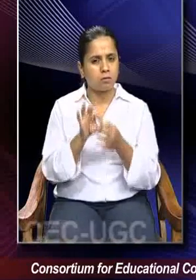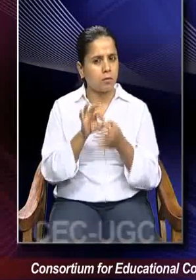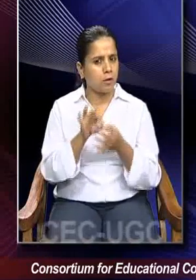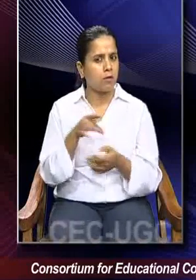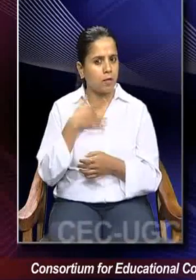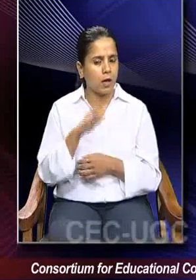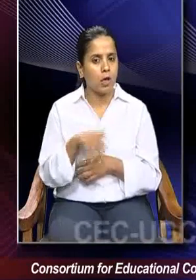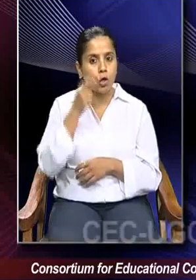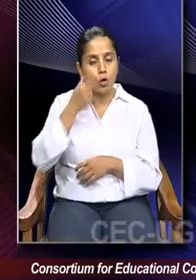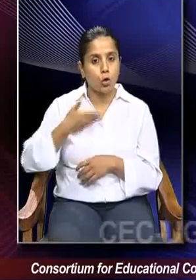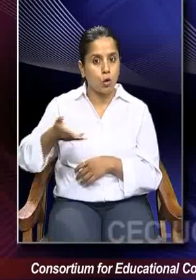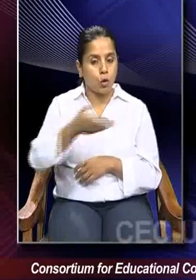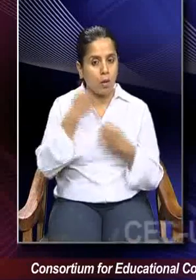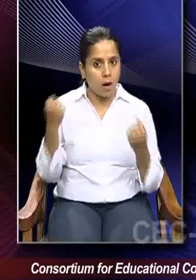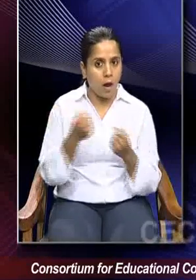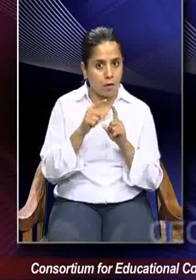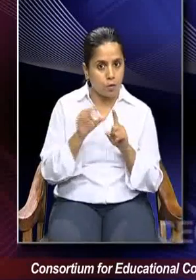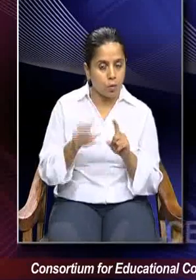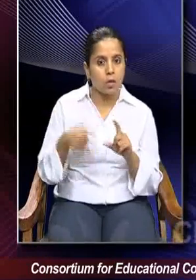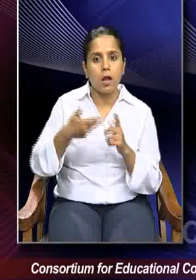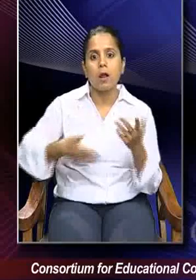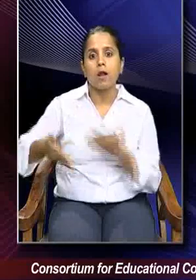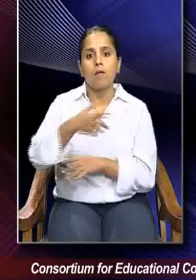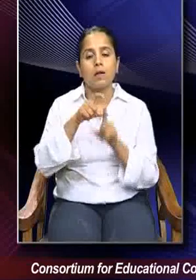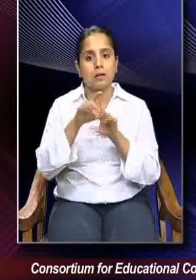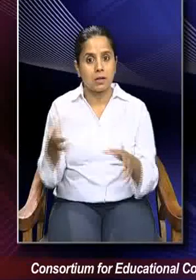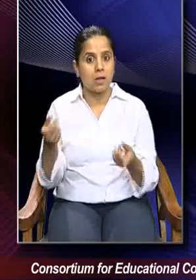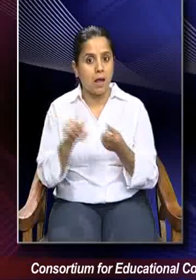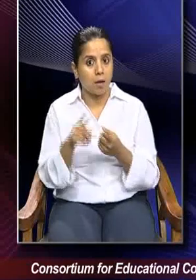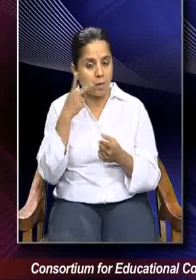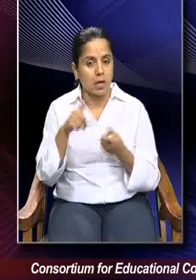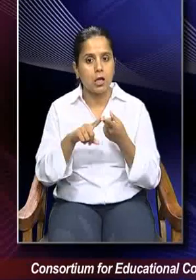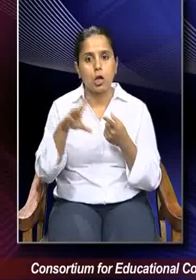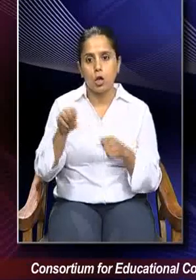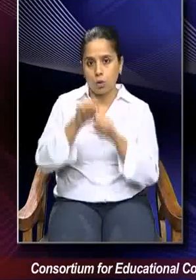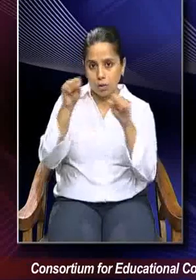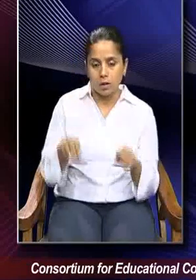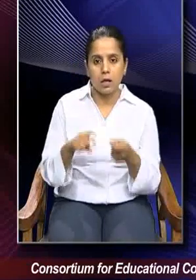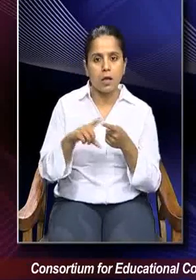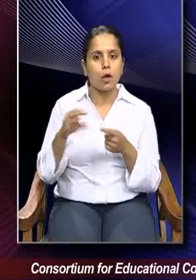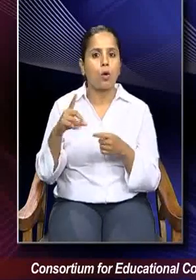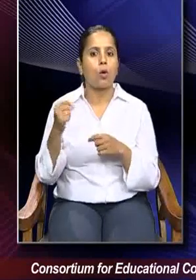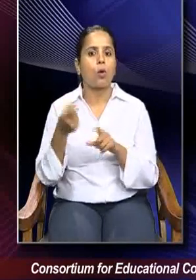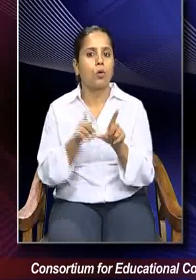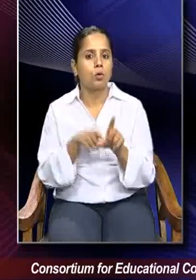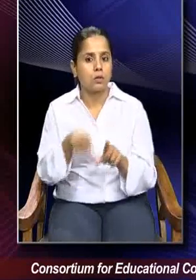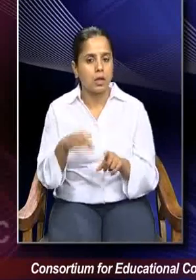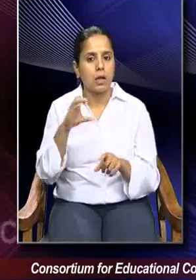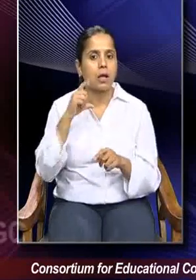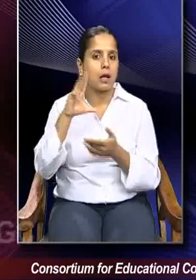between human activity, environmental disasters, health disaster, ecosystem, ecology and climate change. With